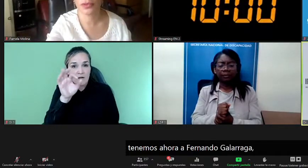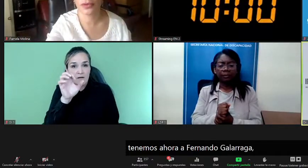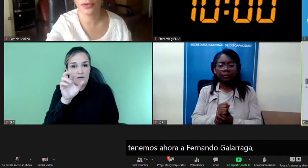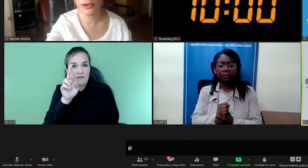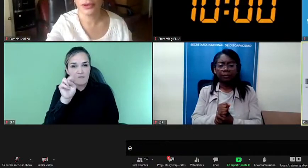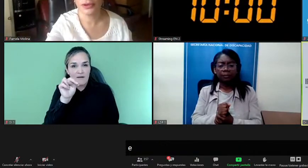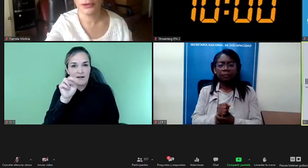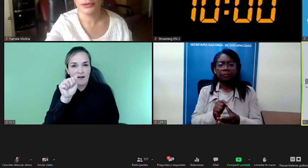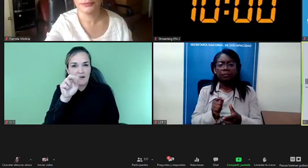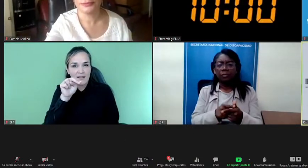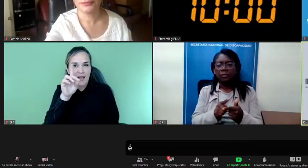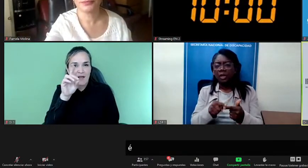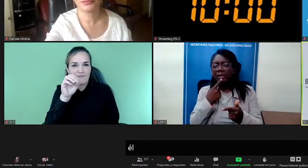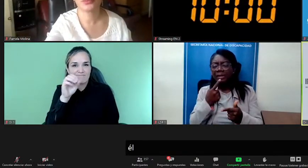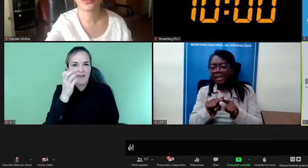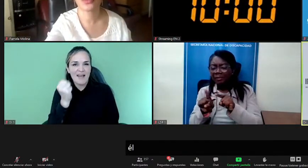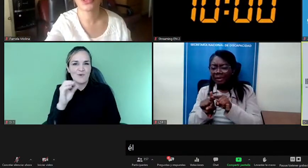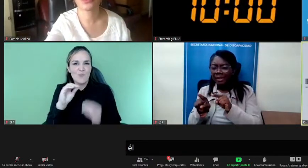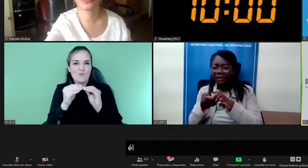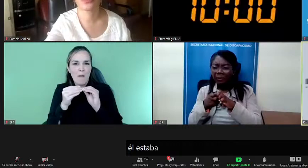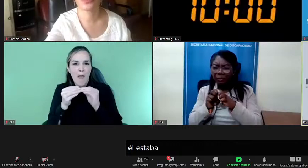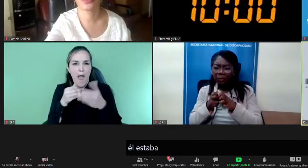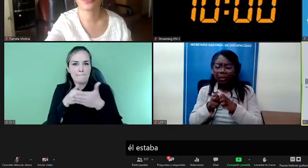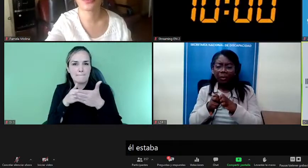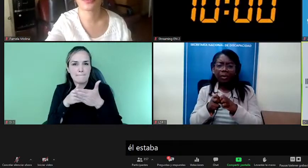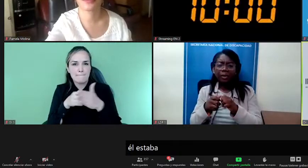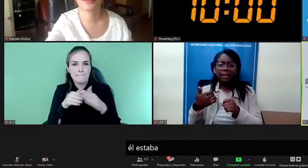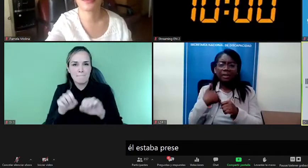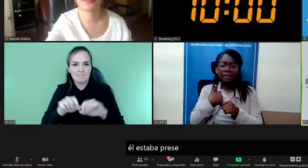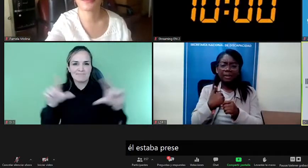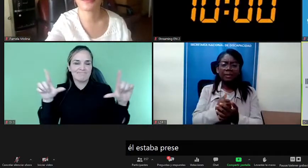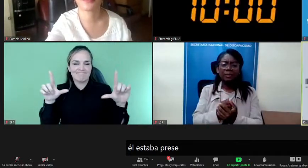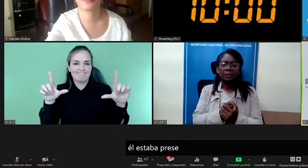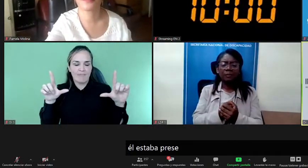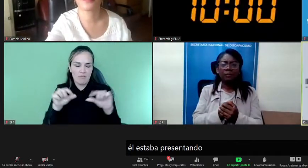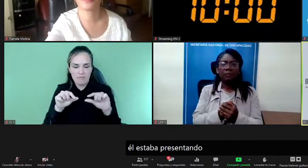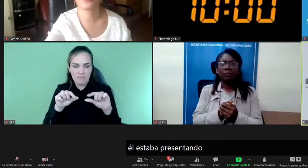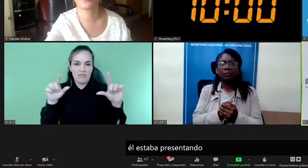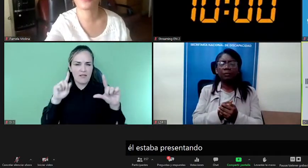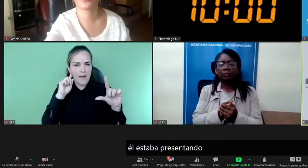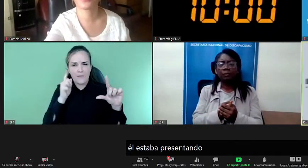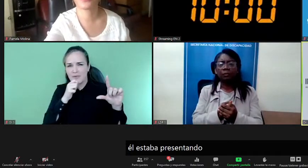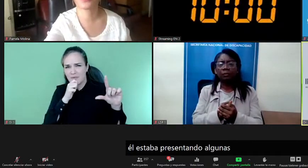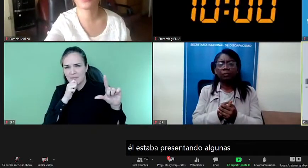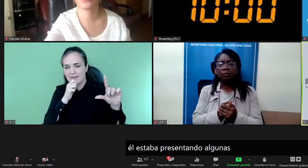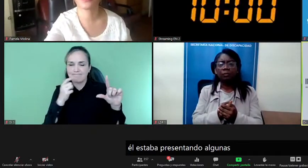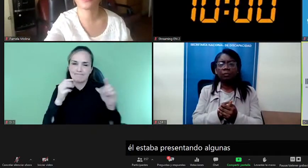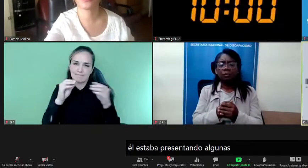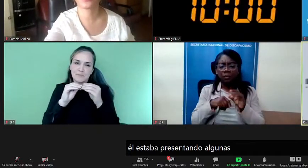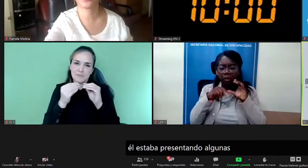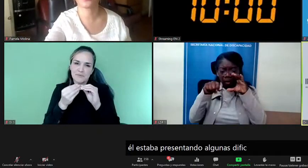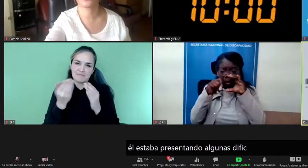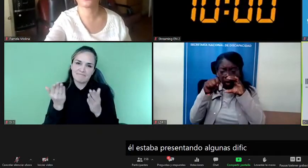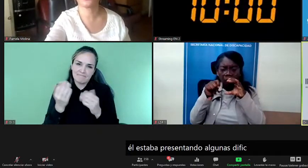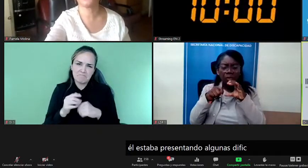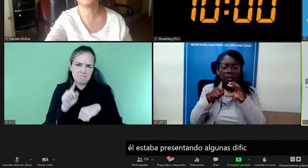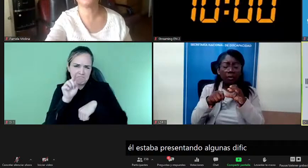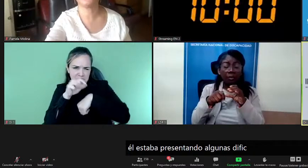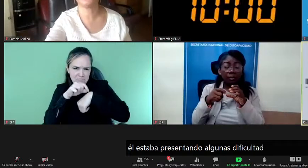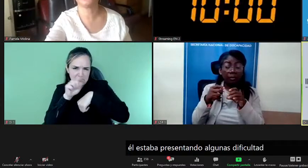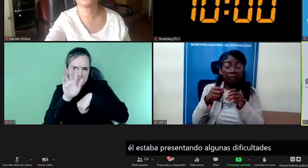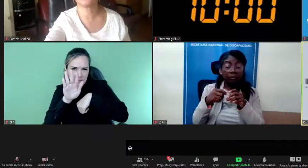hernandez facing some technical issues in his audience video